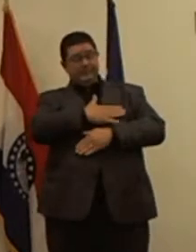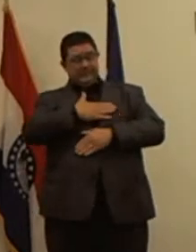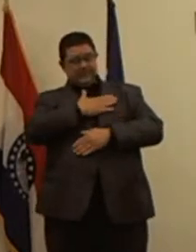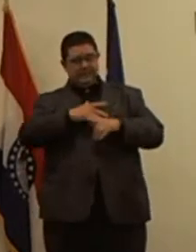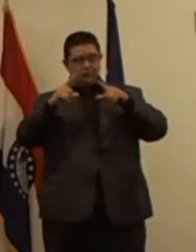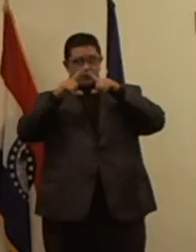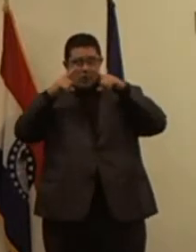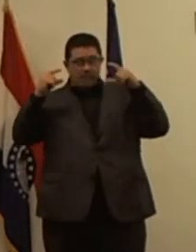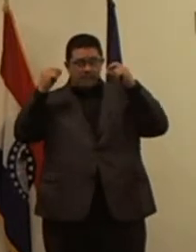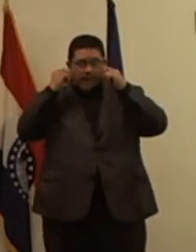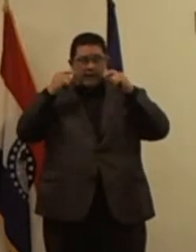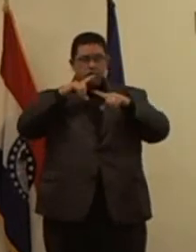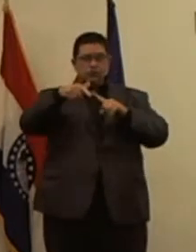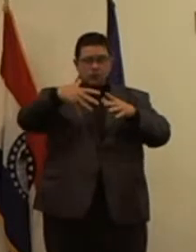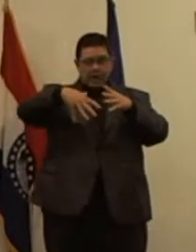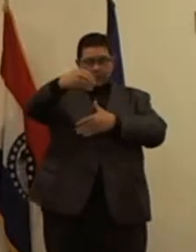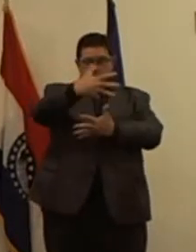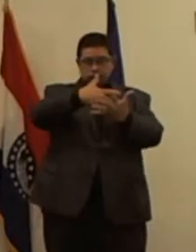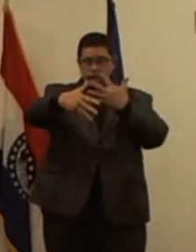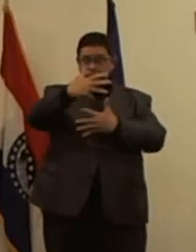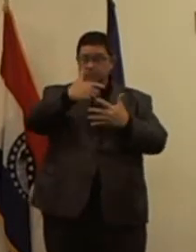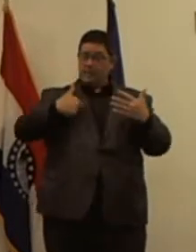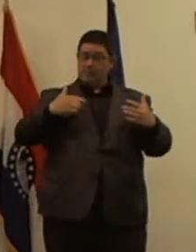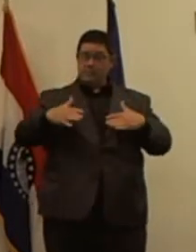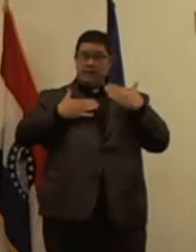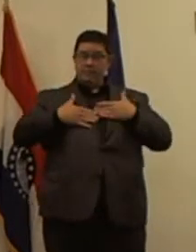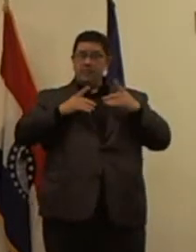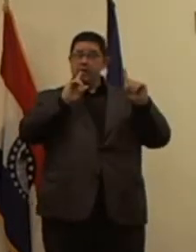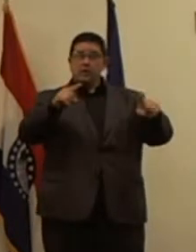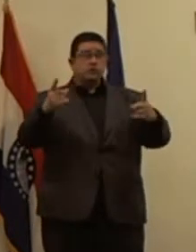and I would be glad to answer any questions.